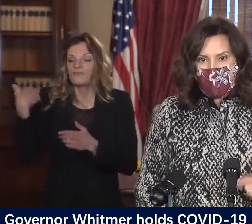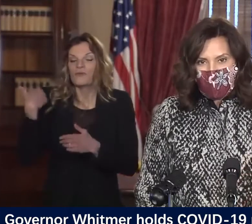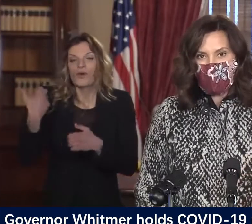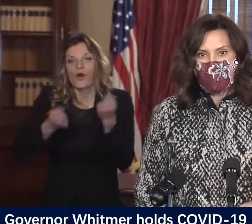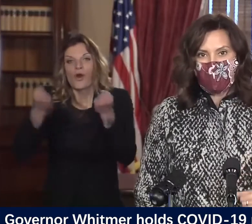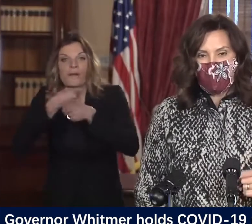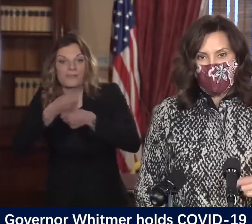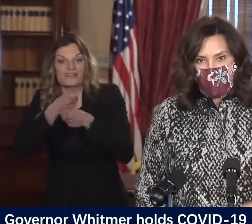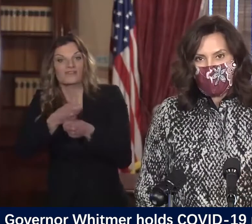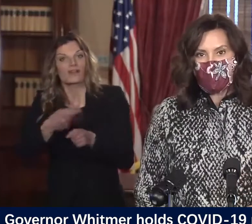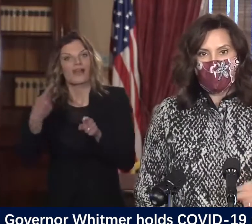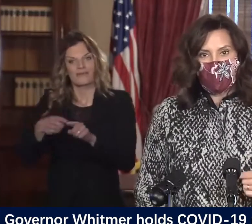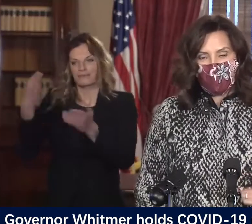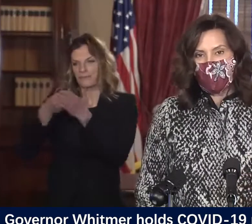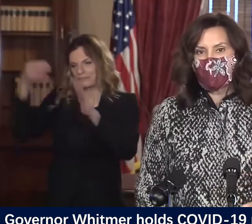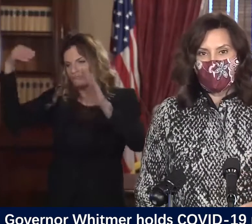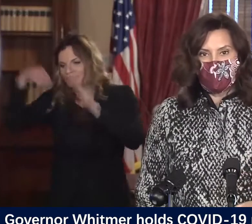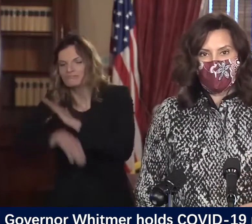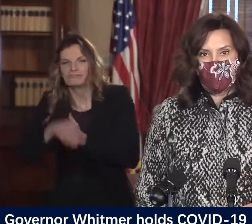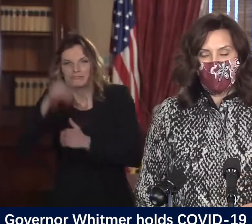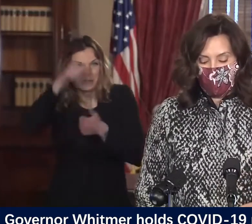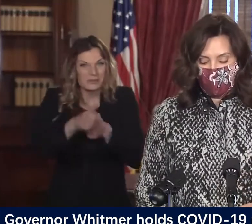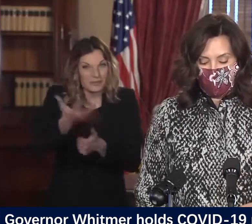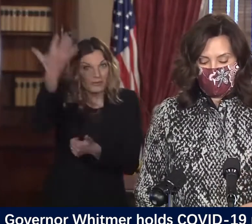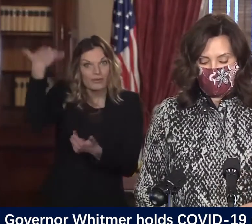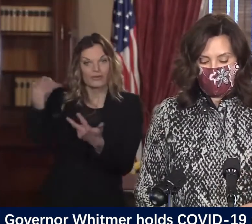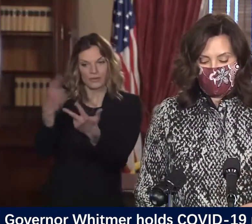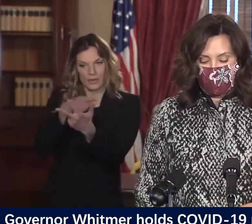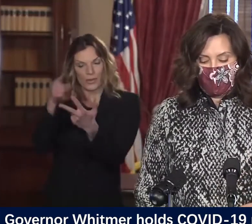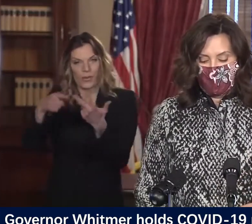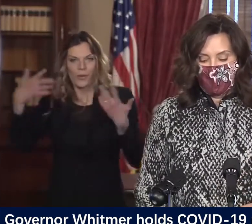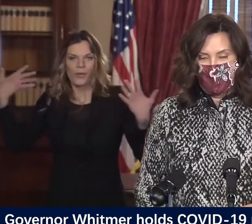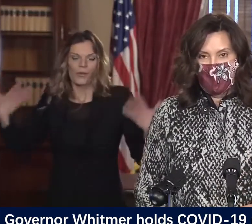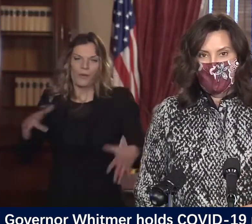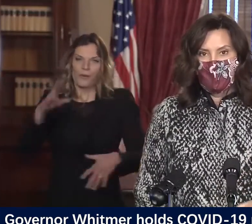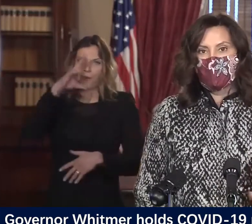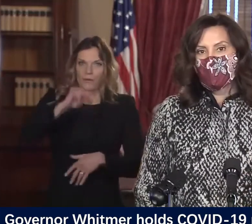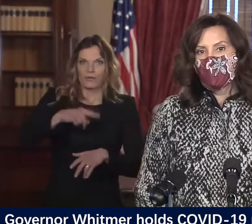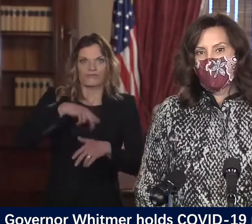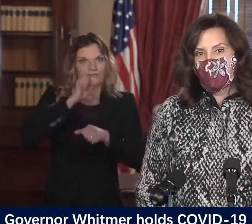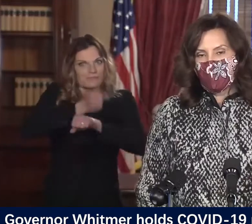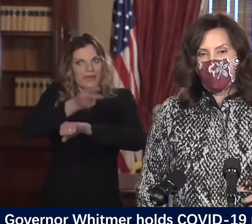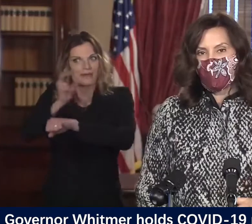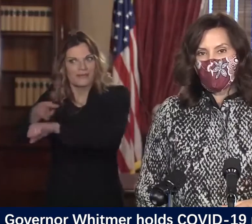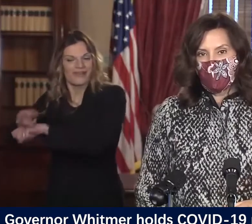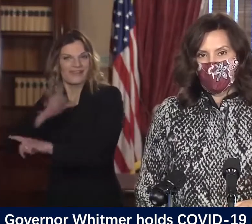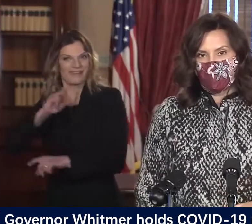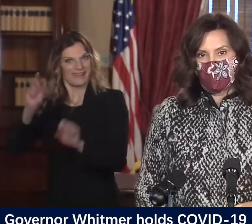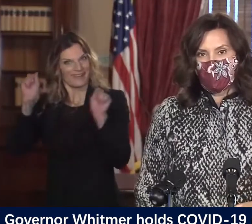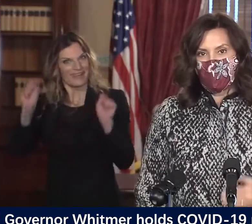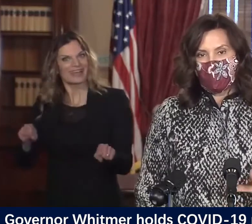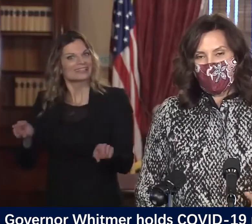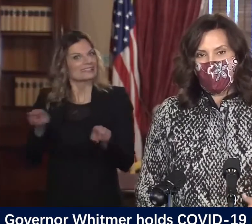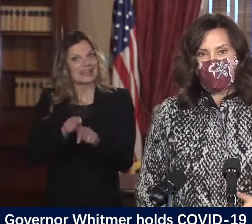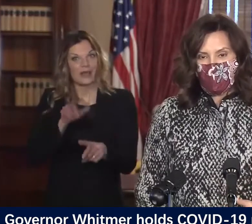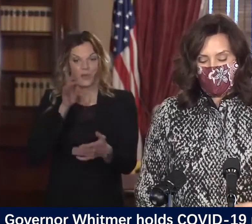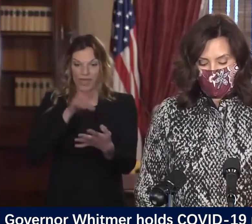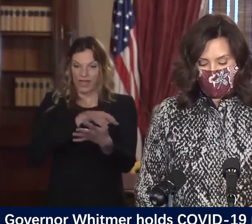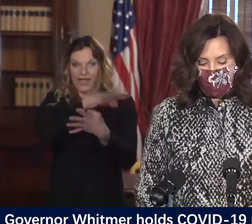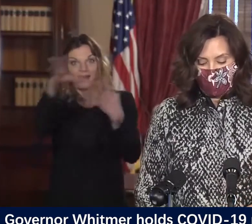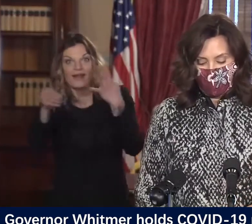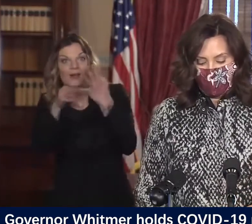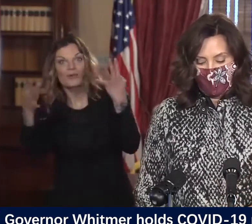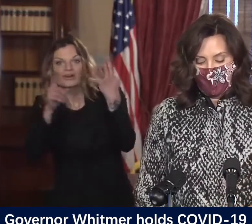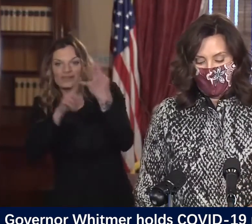We can beat and eradicate COVID-19. We have flattened the curve once. We can do